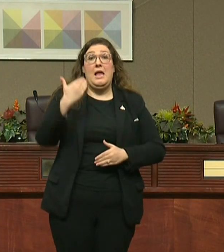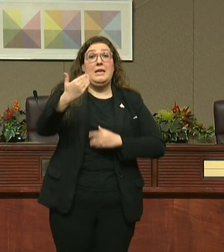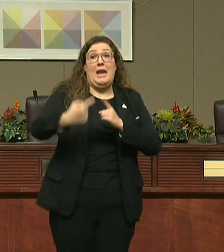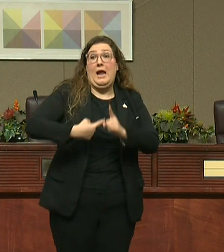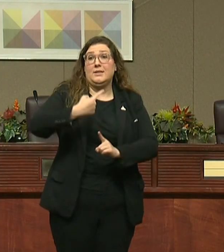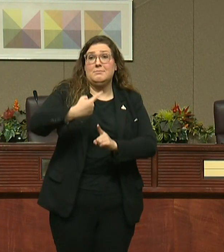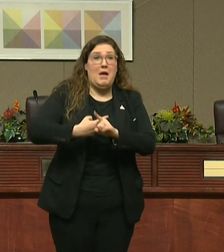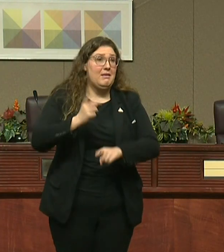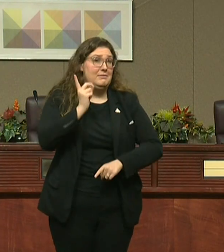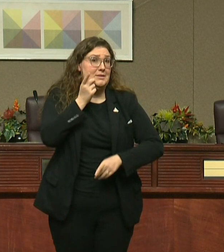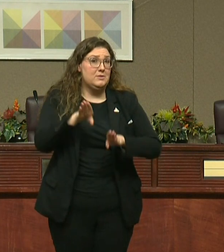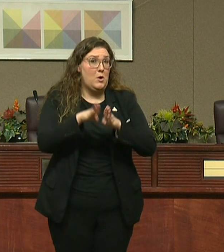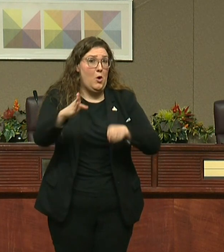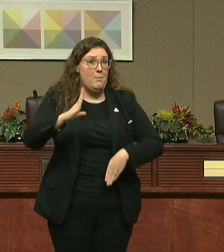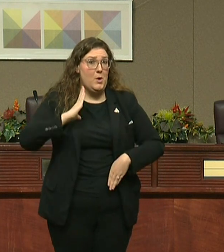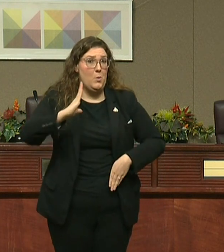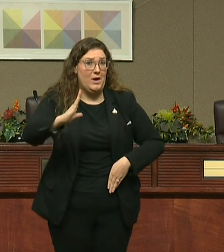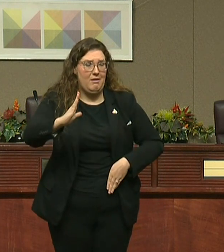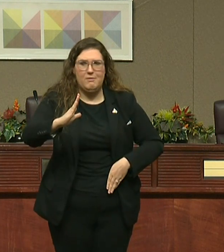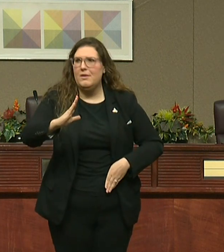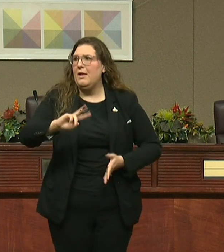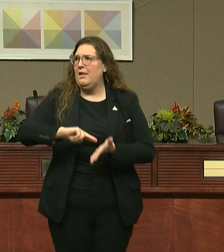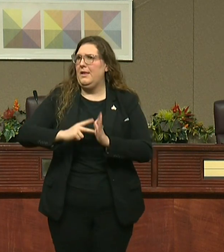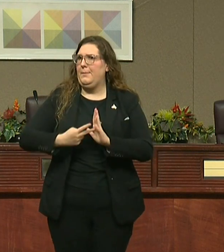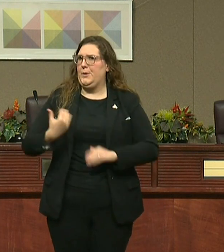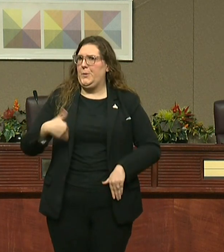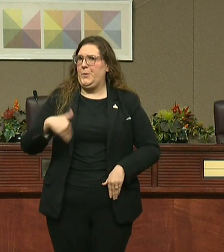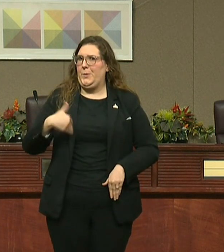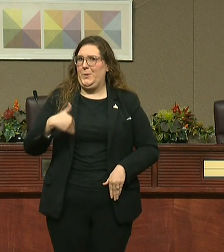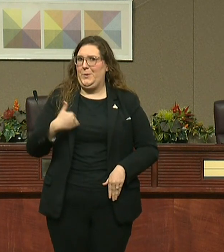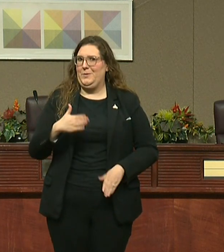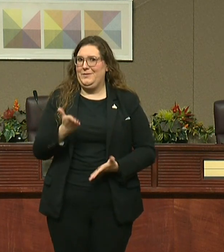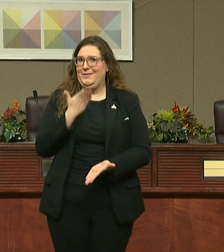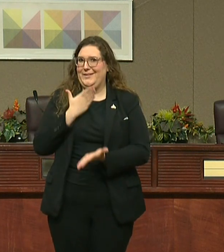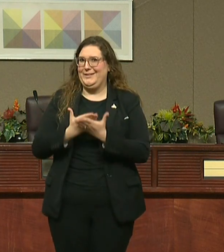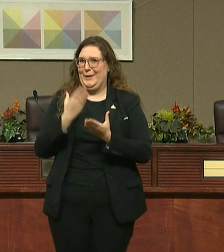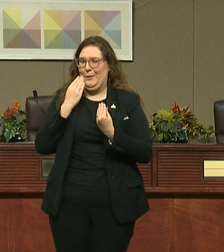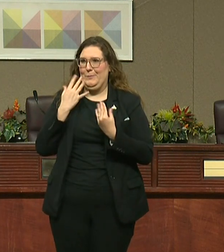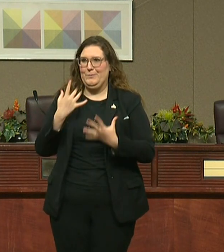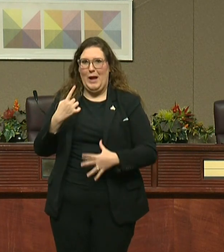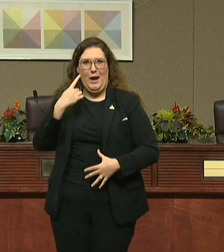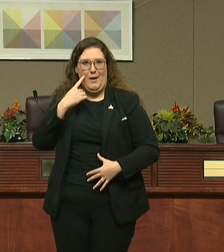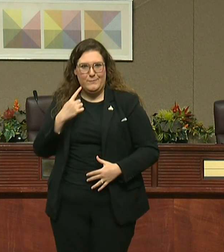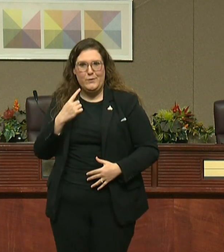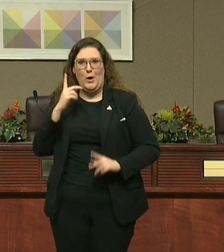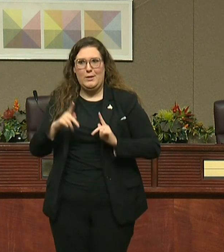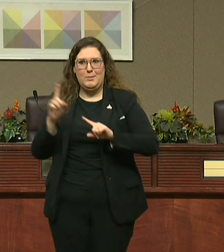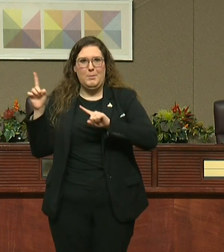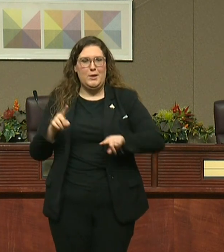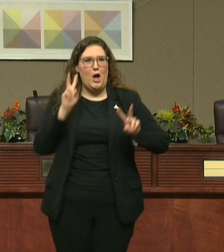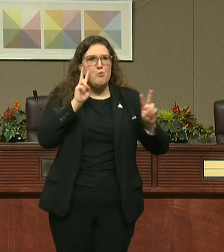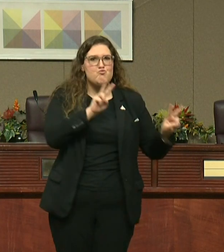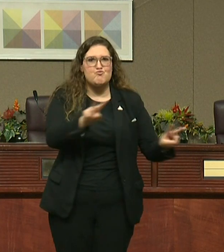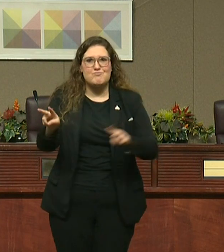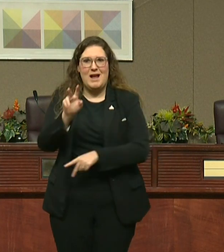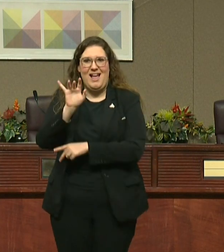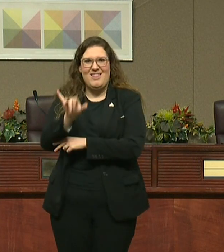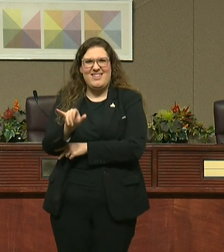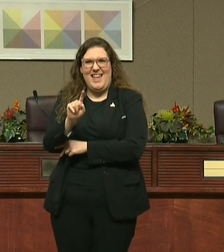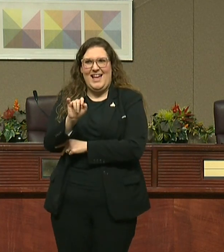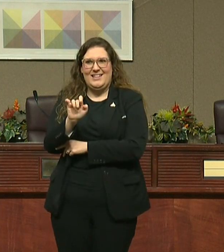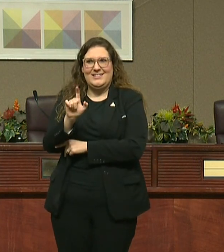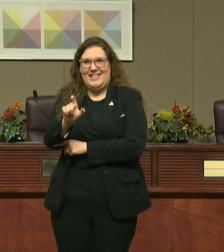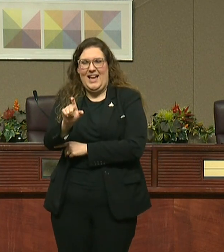positive developments for the tourist development tax and the collection of it. They're positive developments for our economy, and